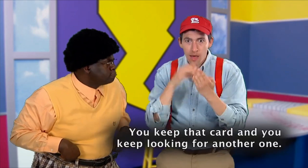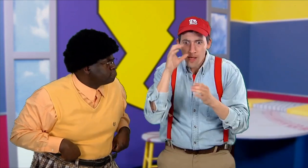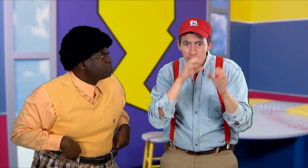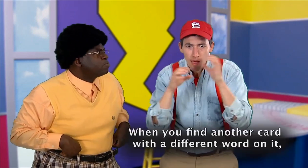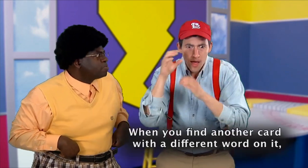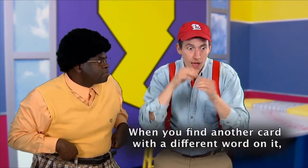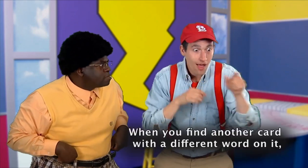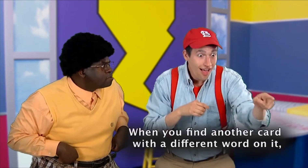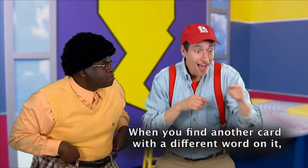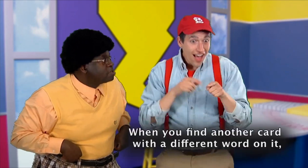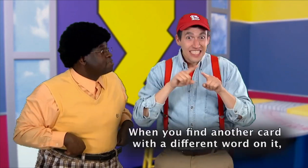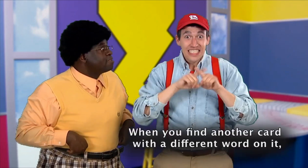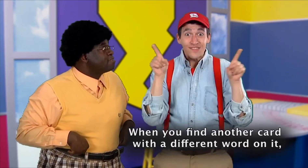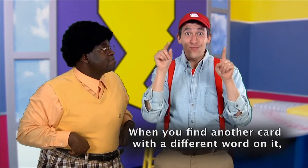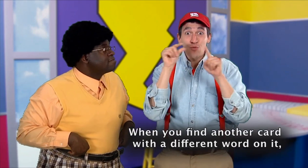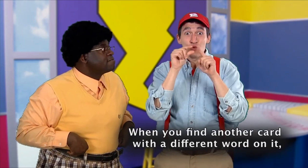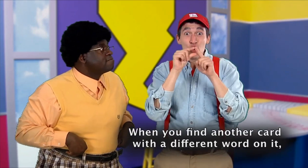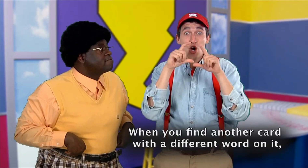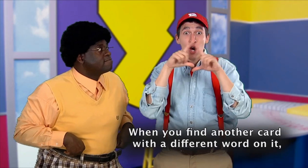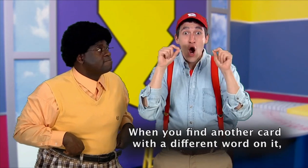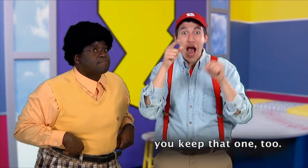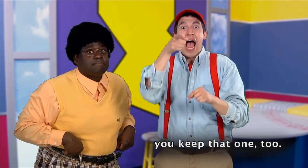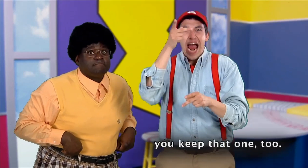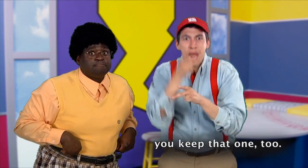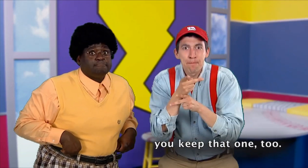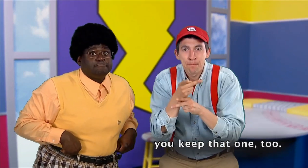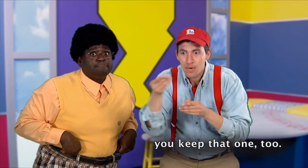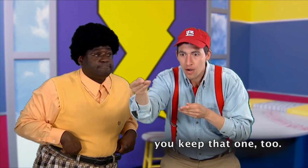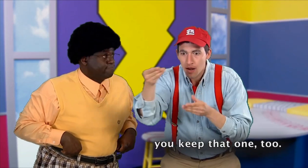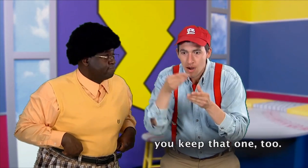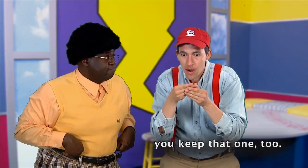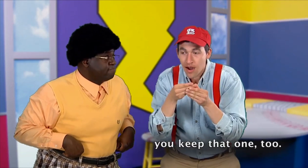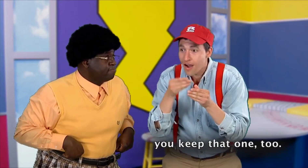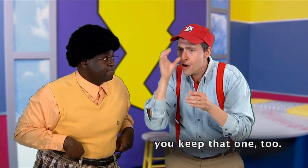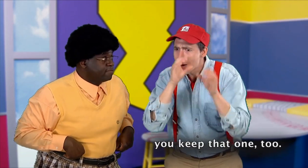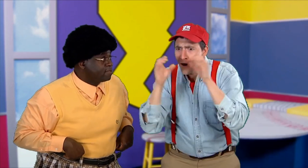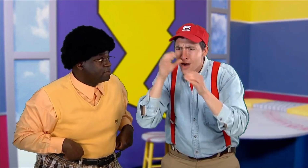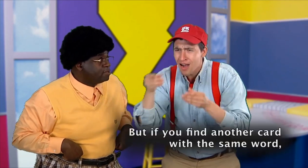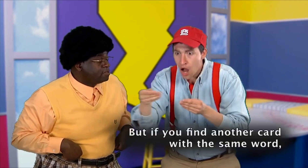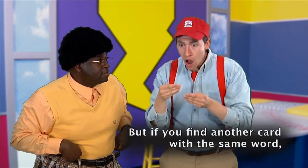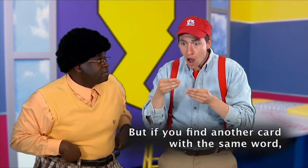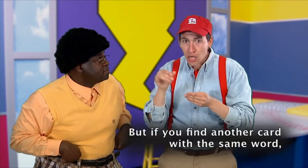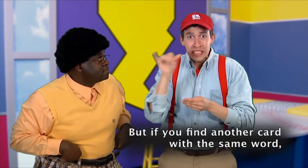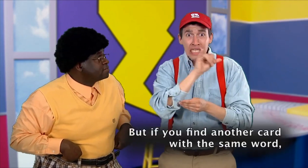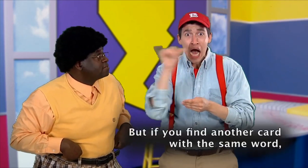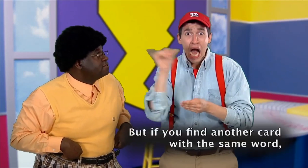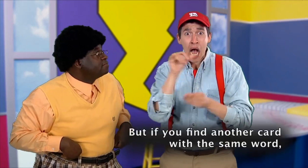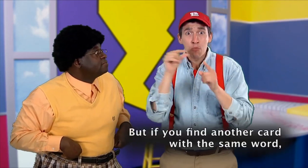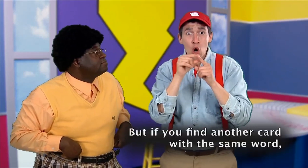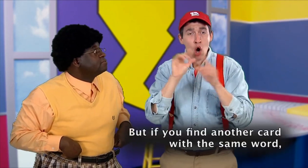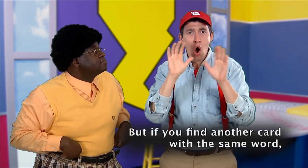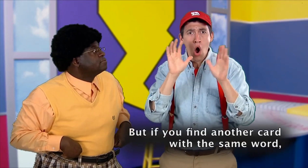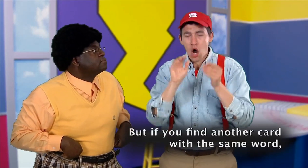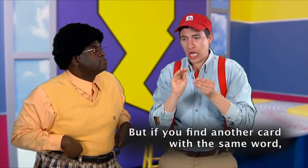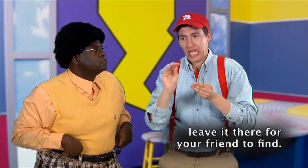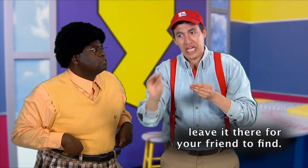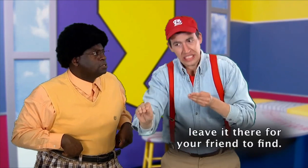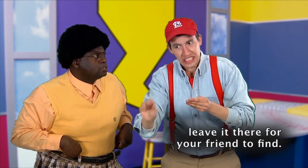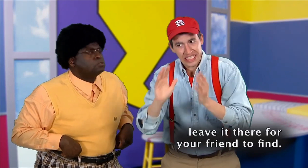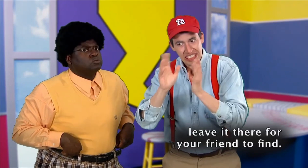Mm-hmm. When you find another card with a different word on it, you keep that one too. But if you find another card with the same word, leave it there for your friend